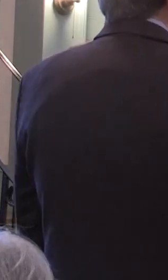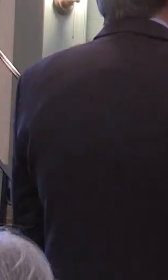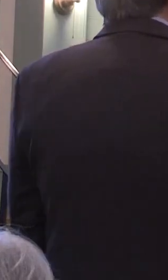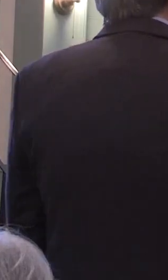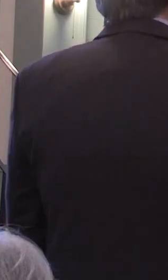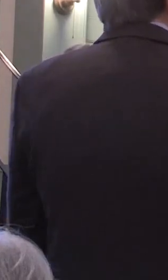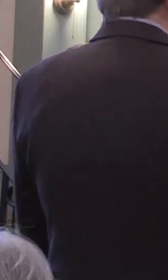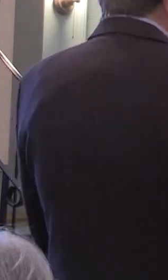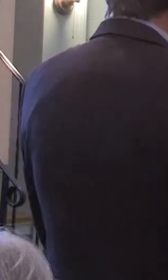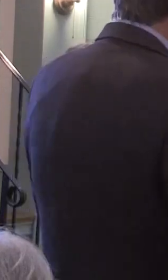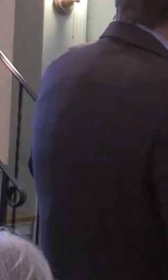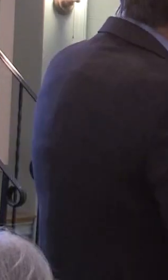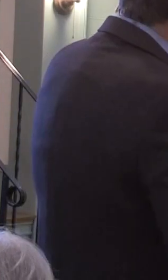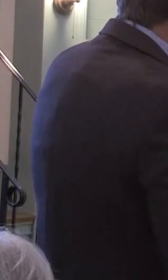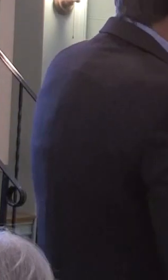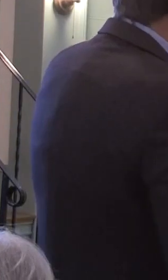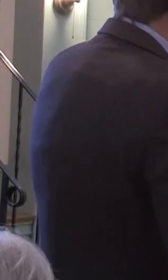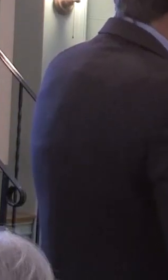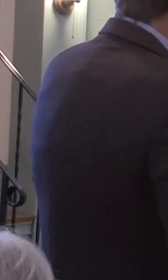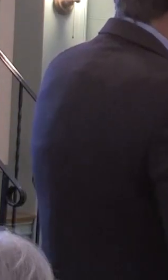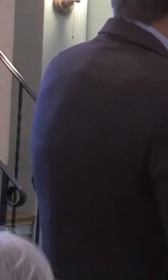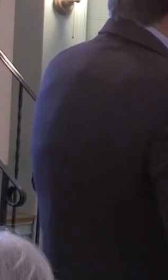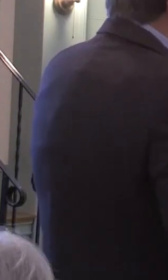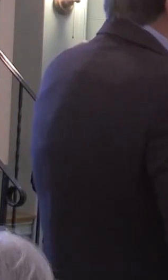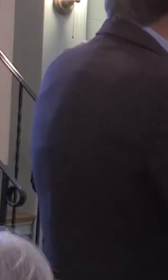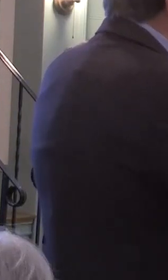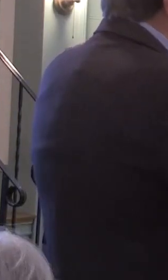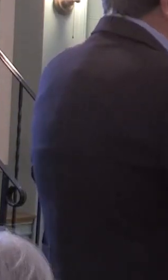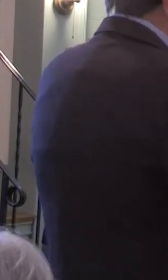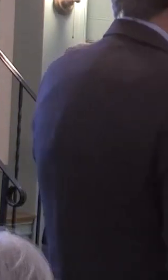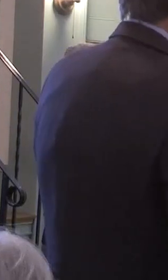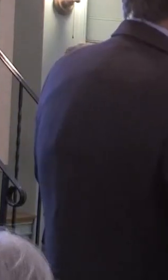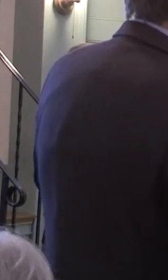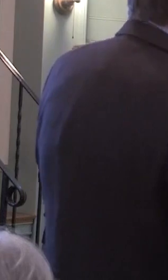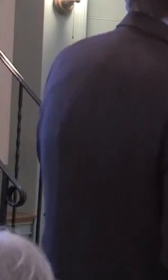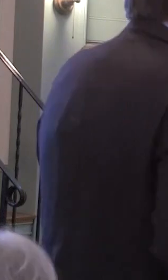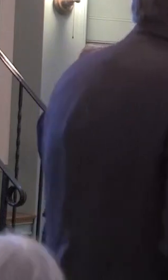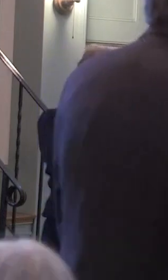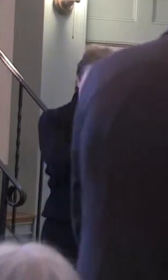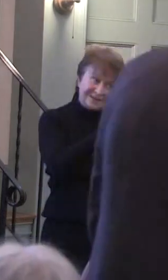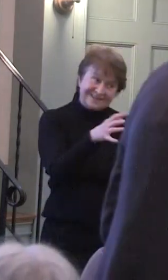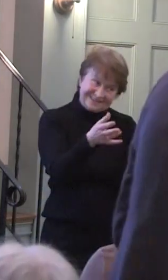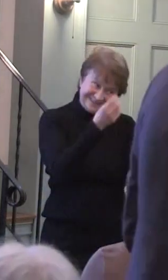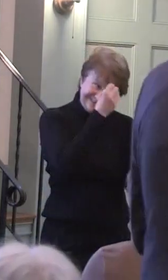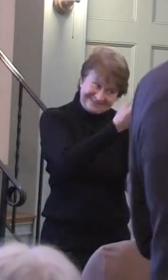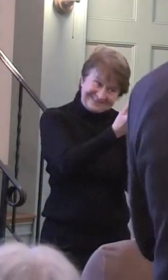population. And another thing that you'd be interested in, they all vote.